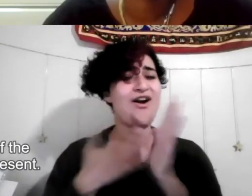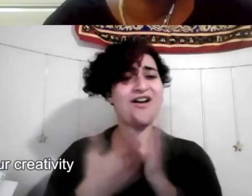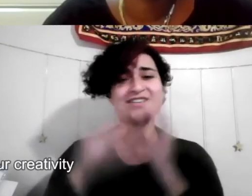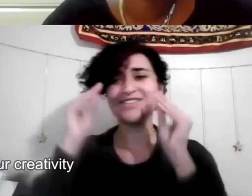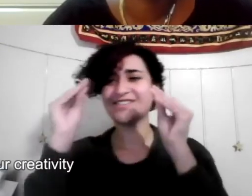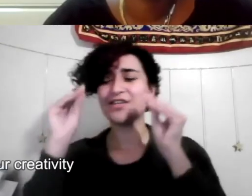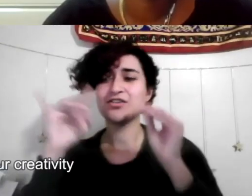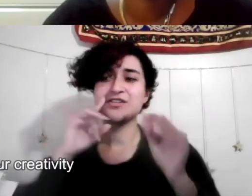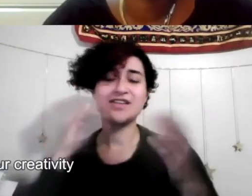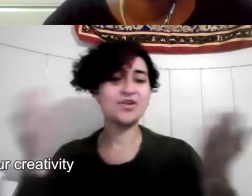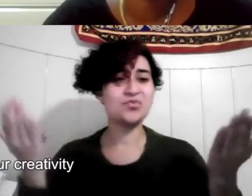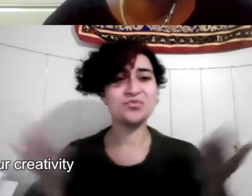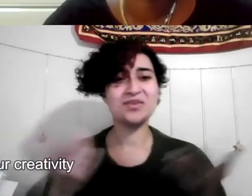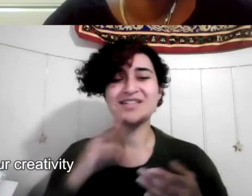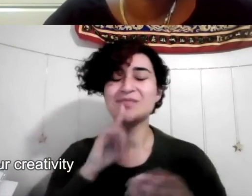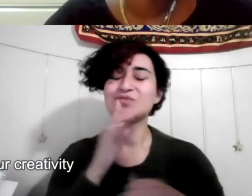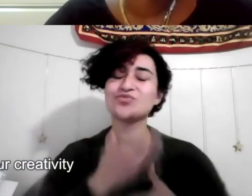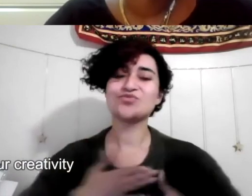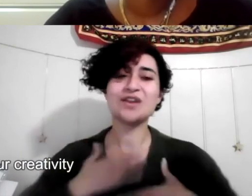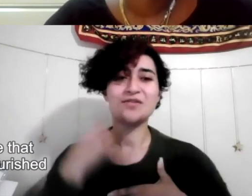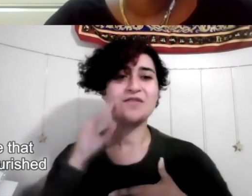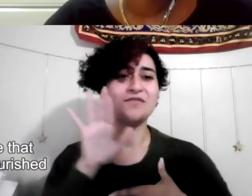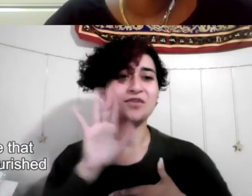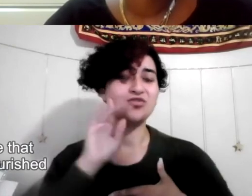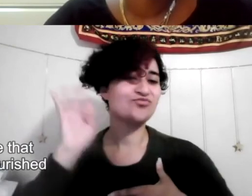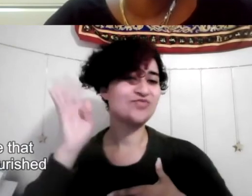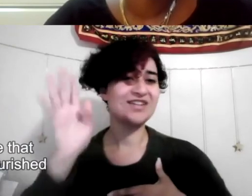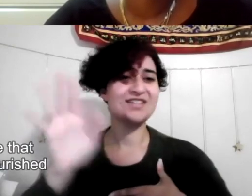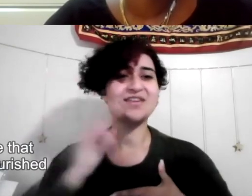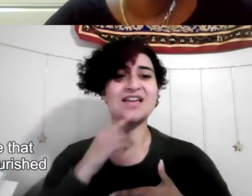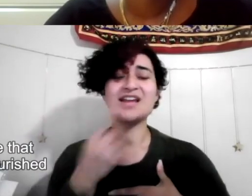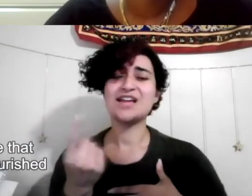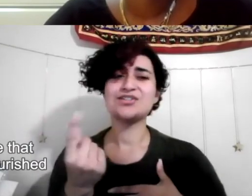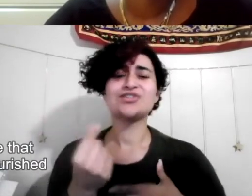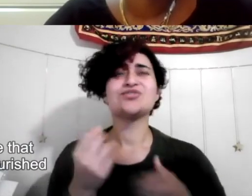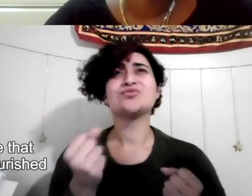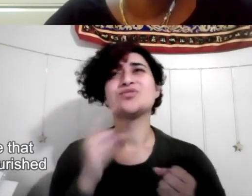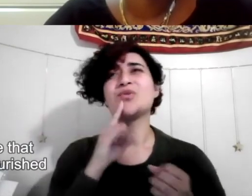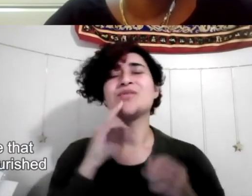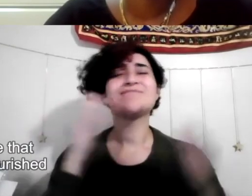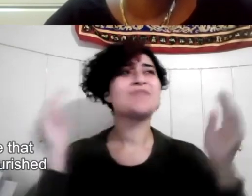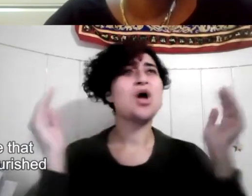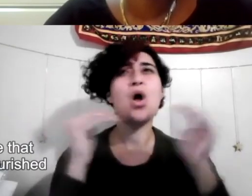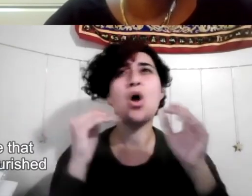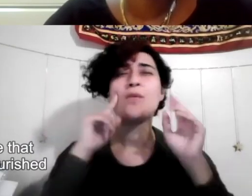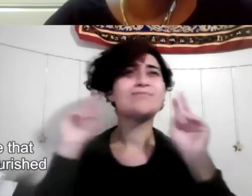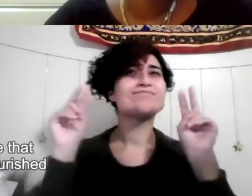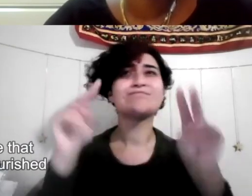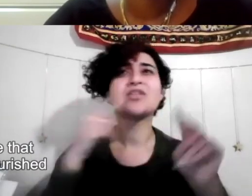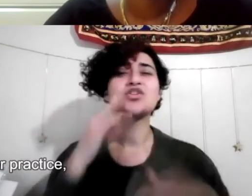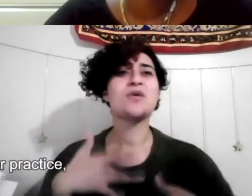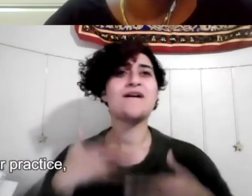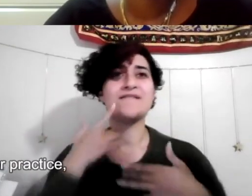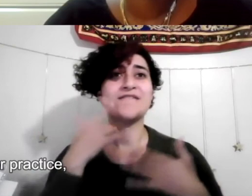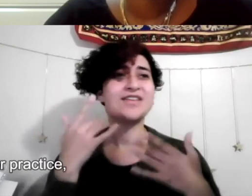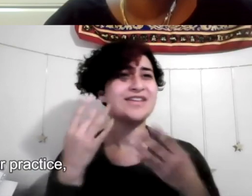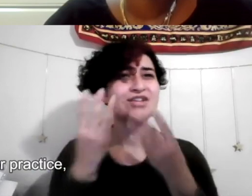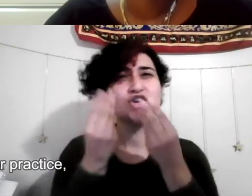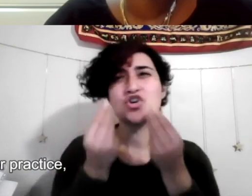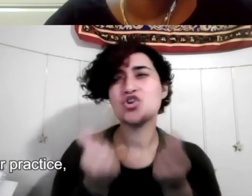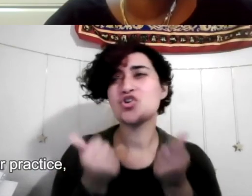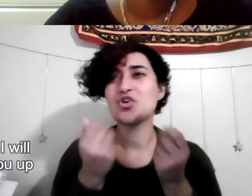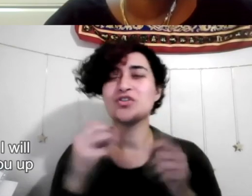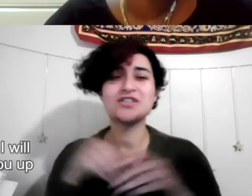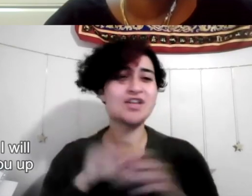present. I am so grateful for your creativity, and I do so hope that you are feeling nourished in your life and in